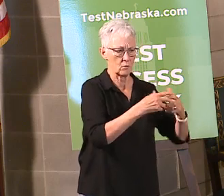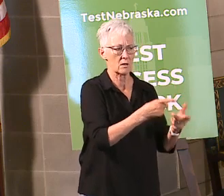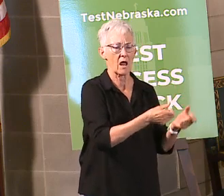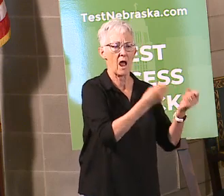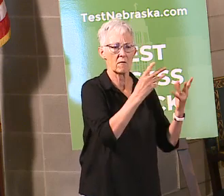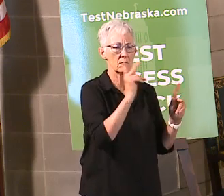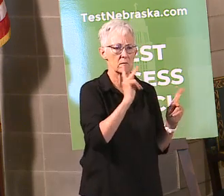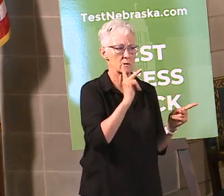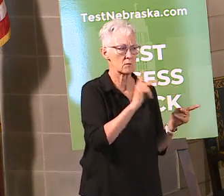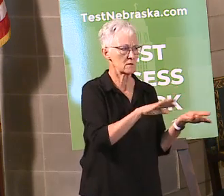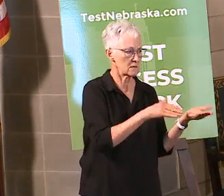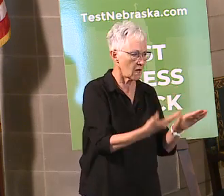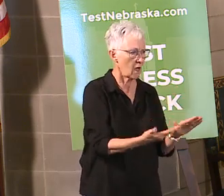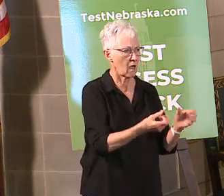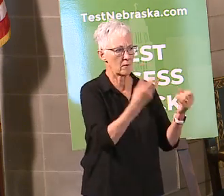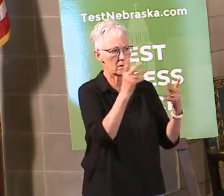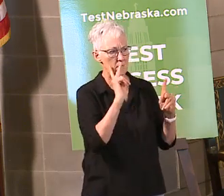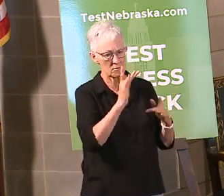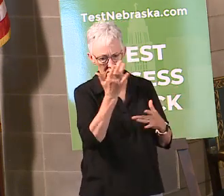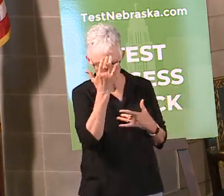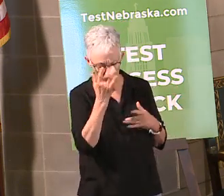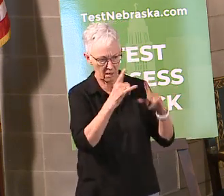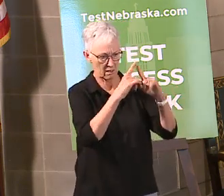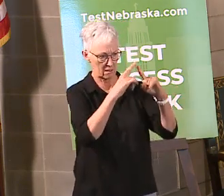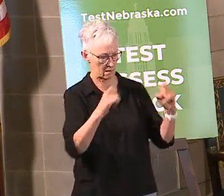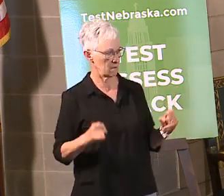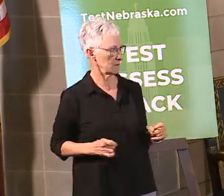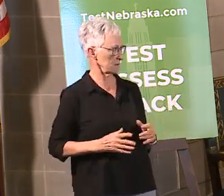and share that with us, please?